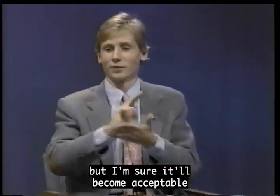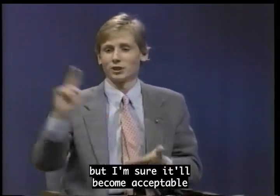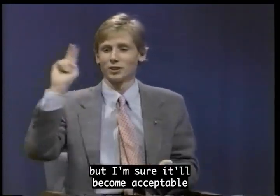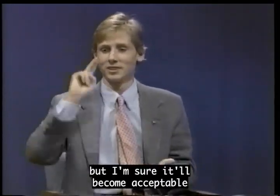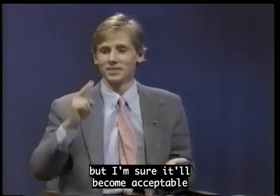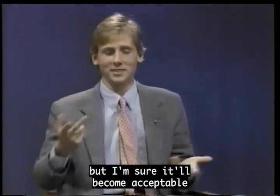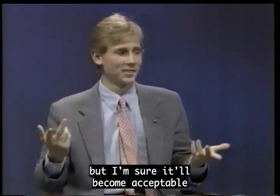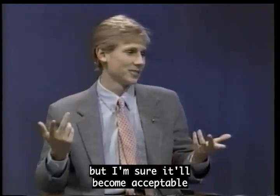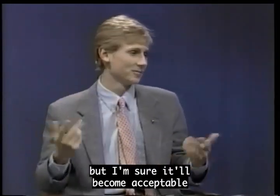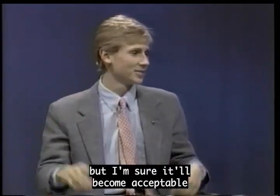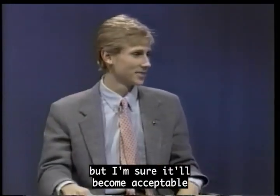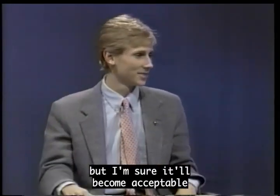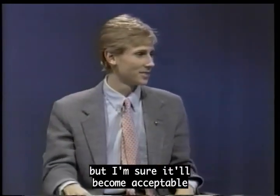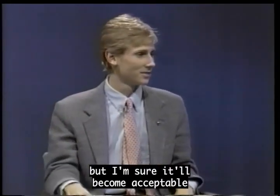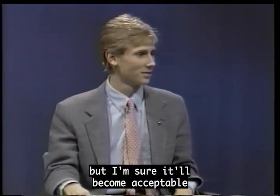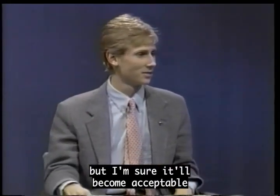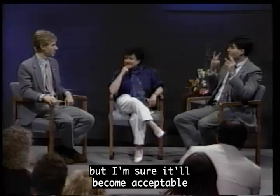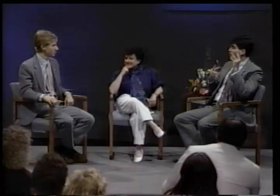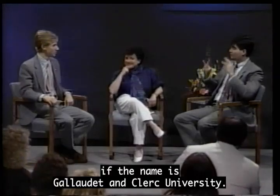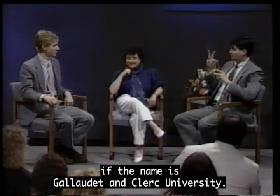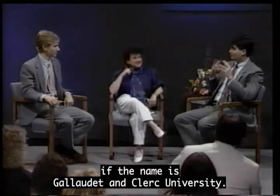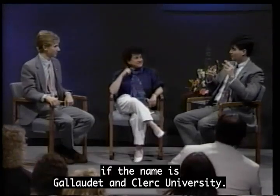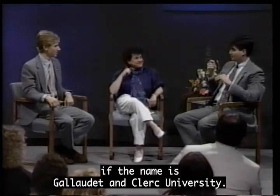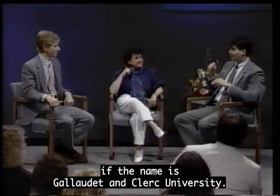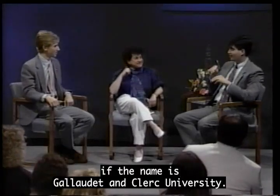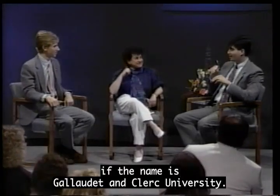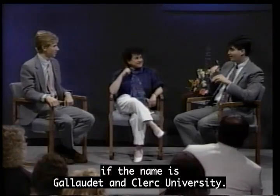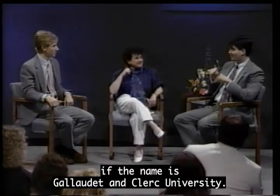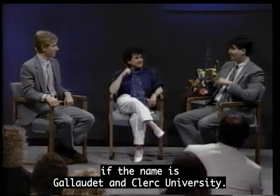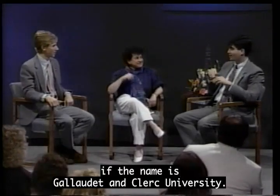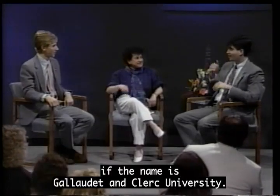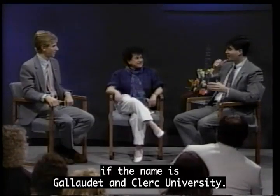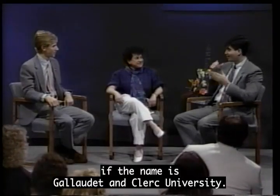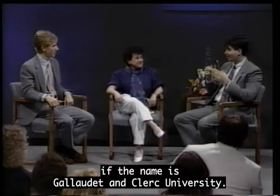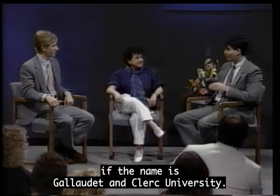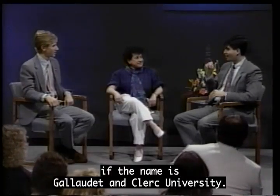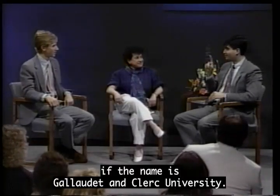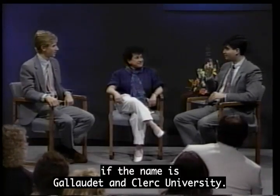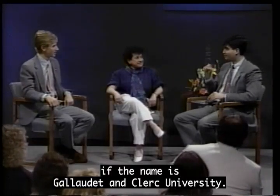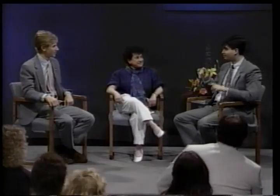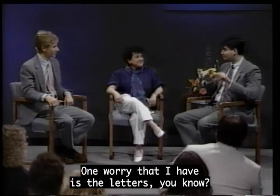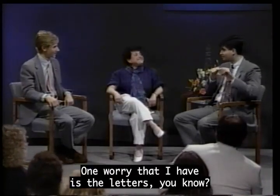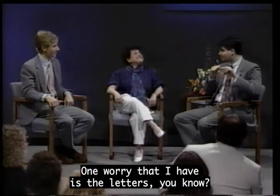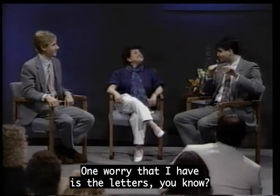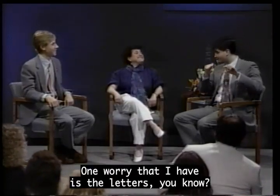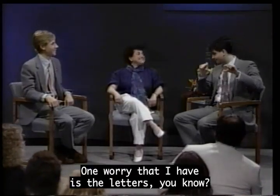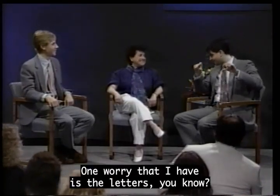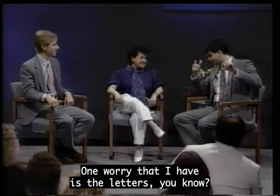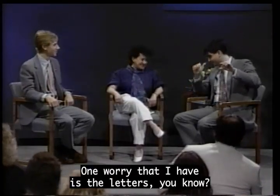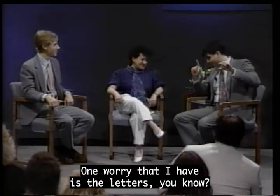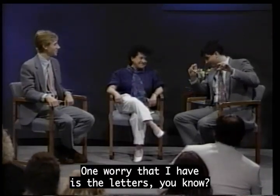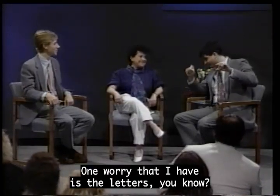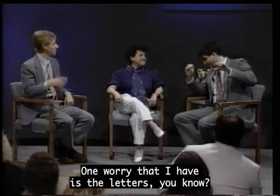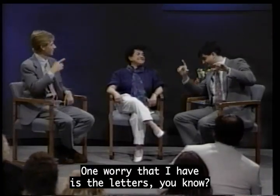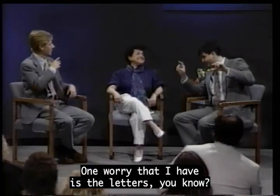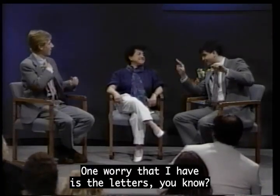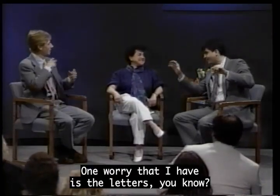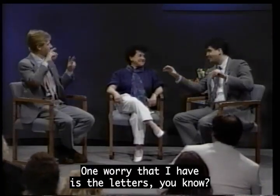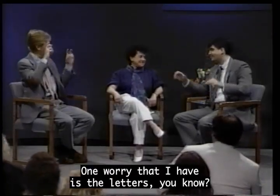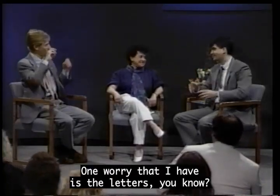it'll become acceptable with the name as Gallaudet and Clerc University. One worry that I have is the letters, you know? I mean, and now